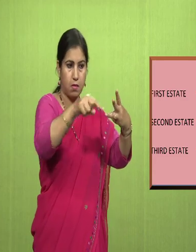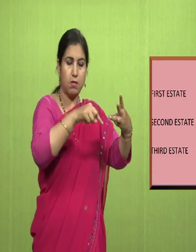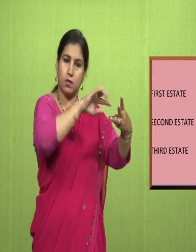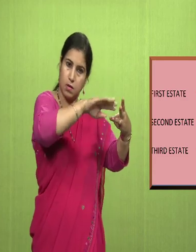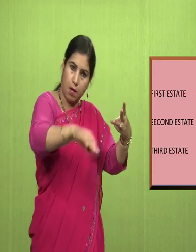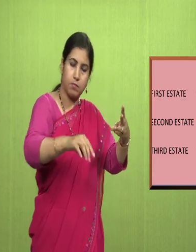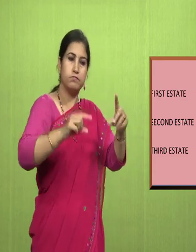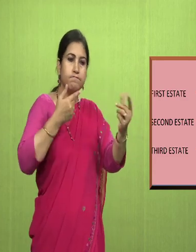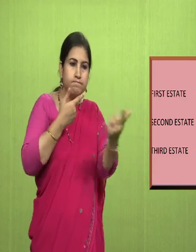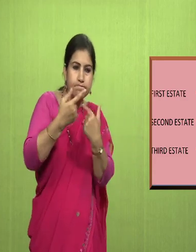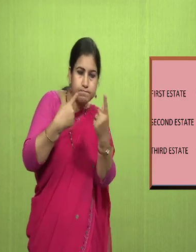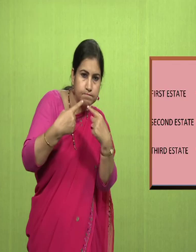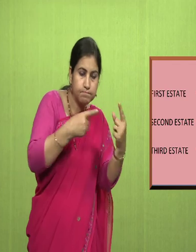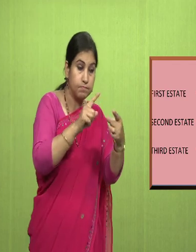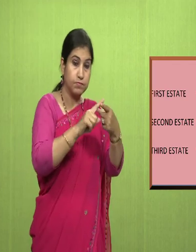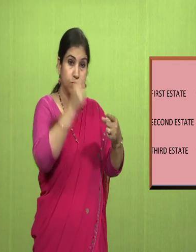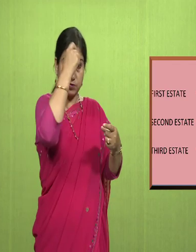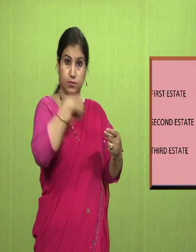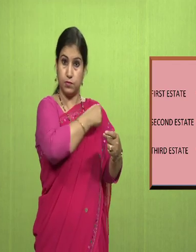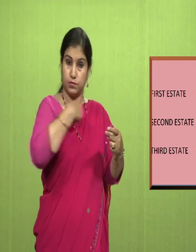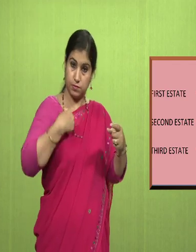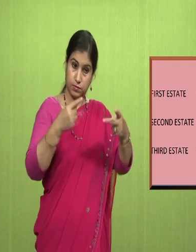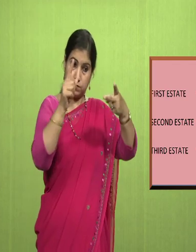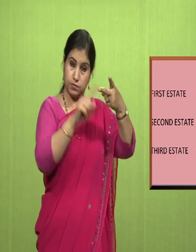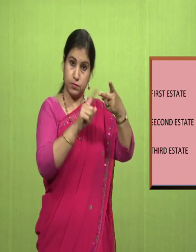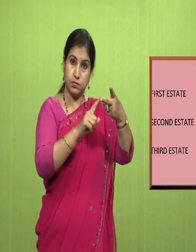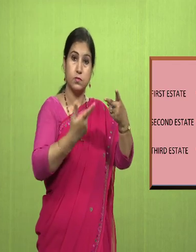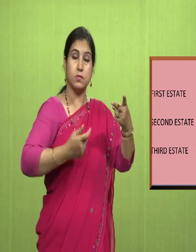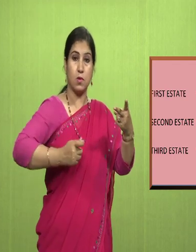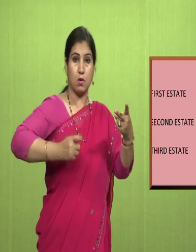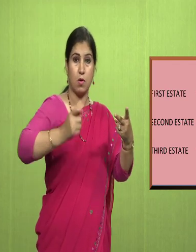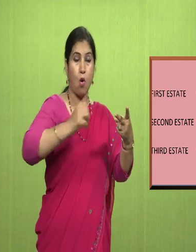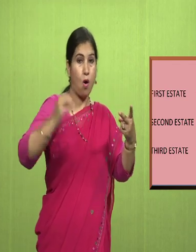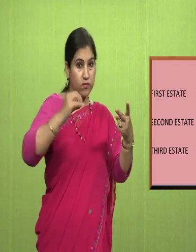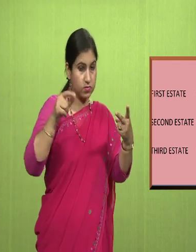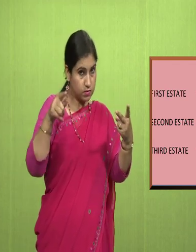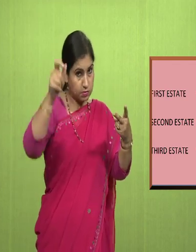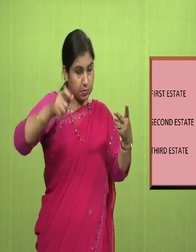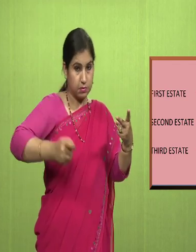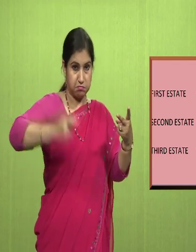first class was church, the second class people were